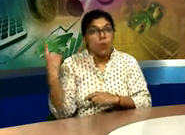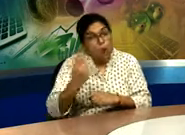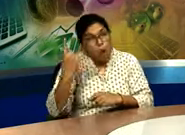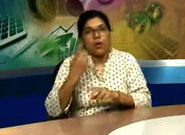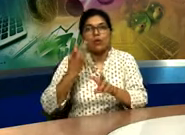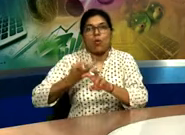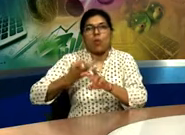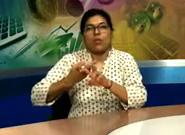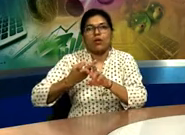liquid water.